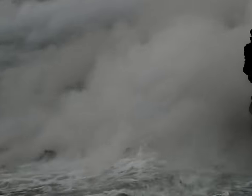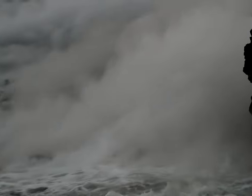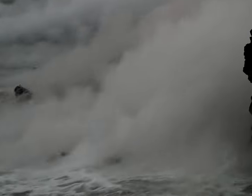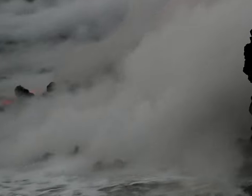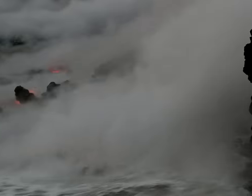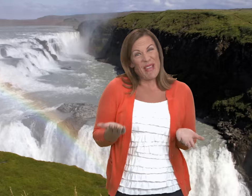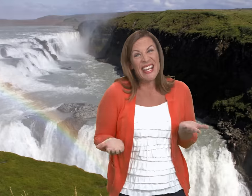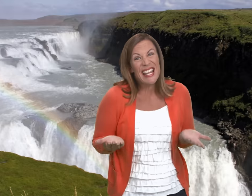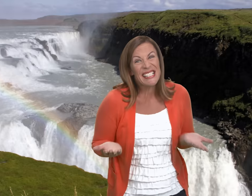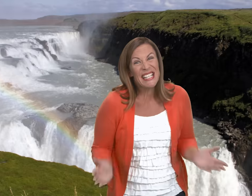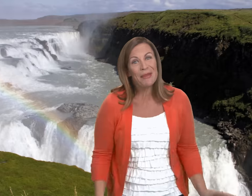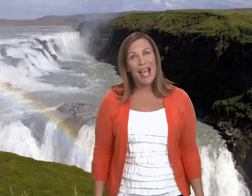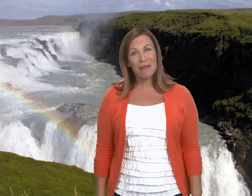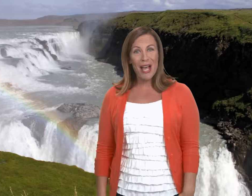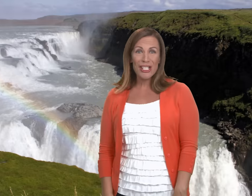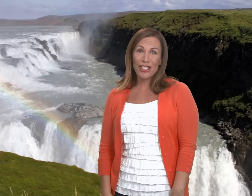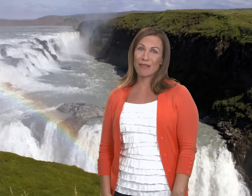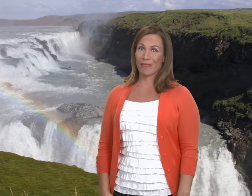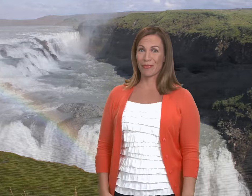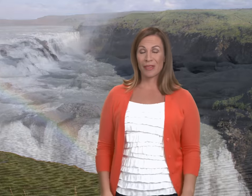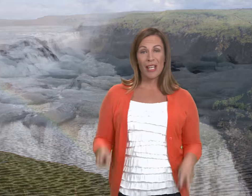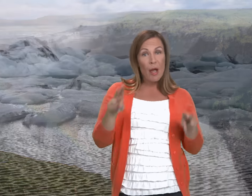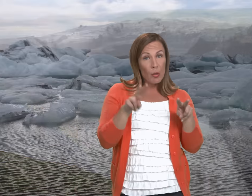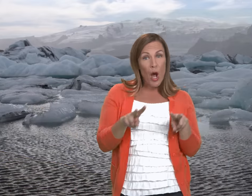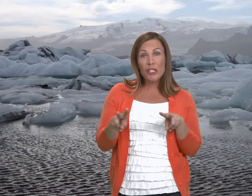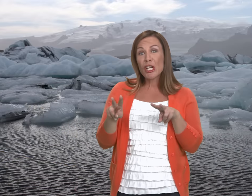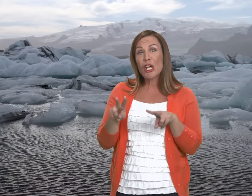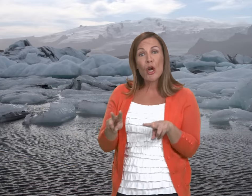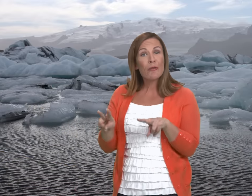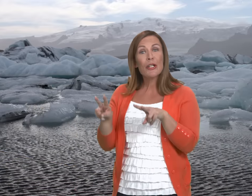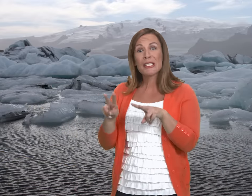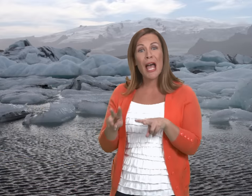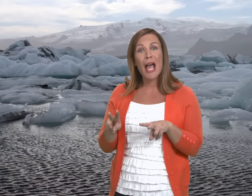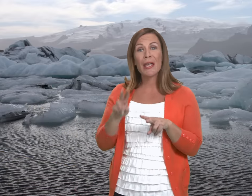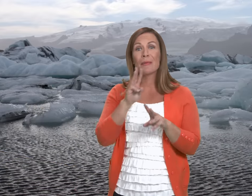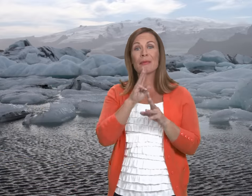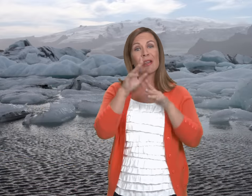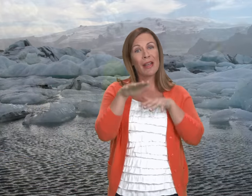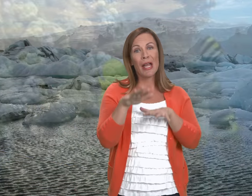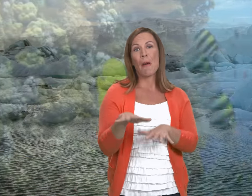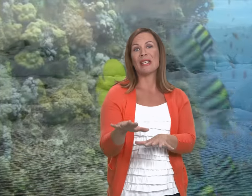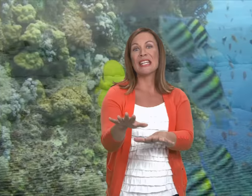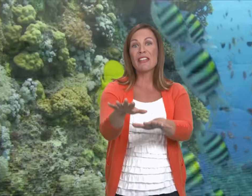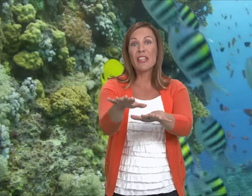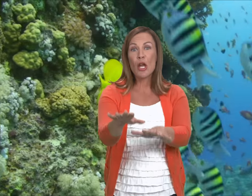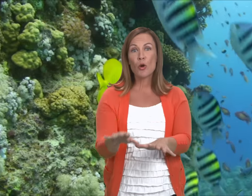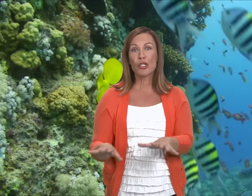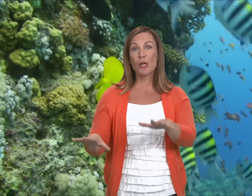It may not seem like much But watching over time Beneath the ocean